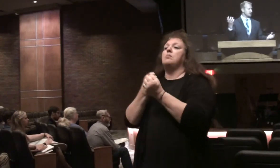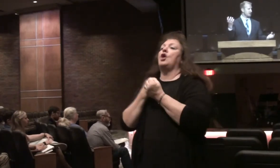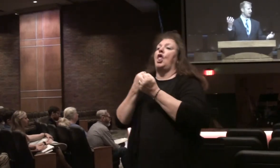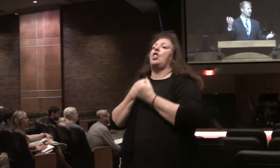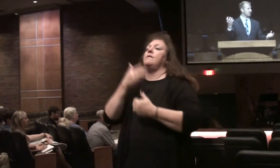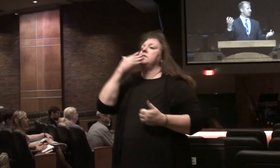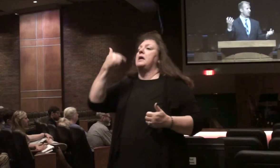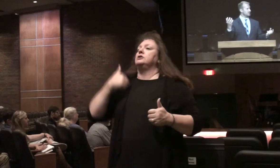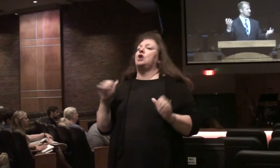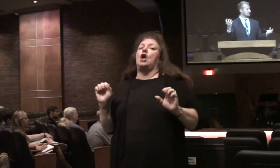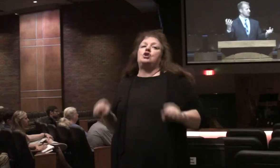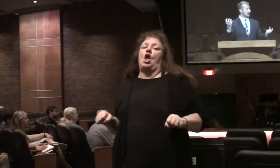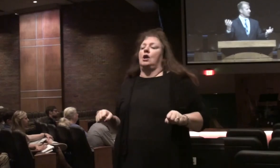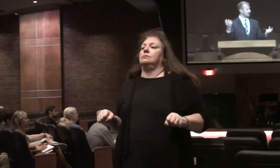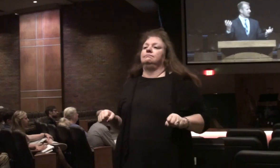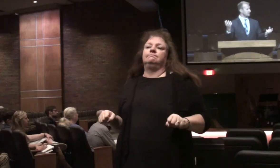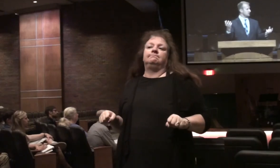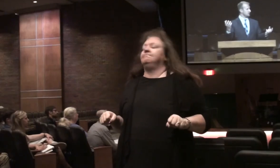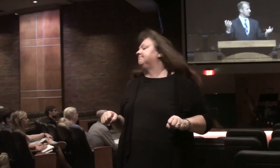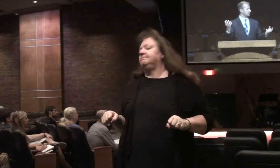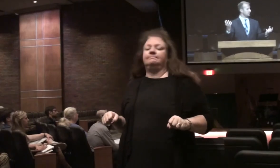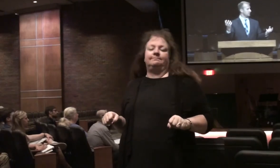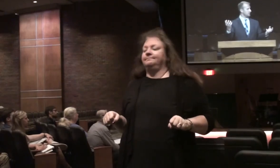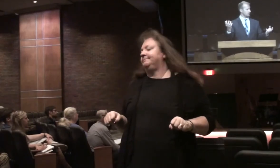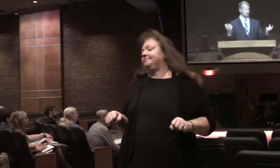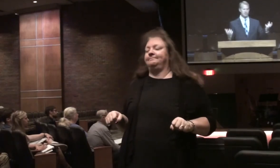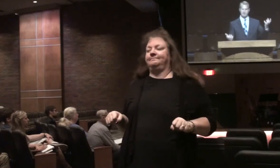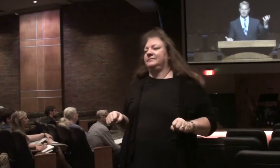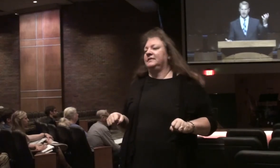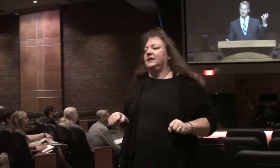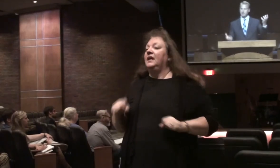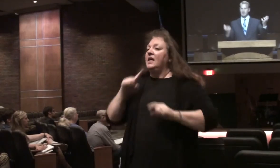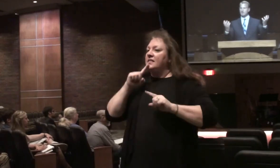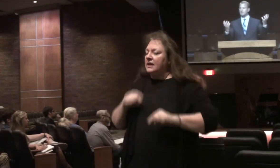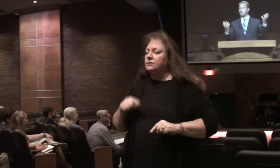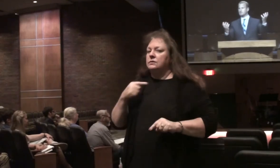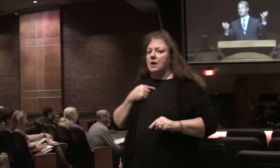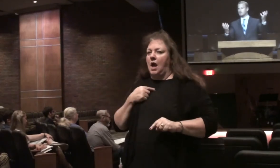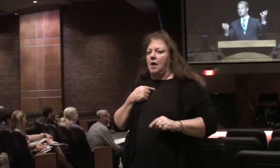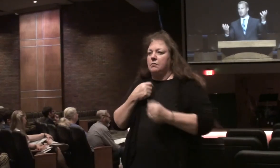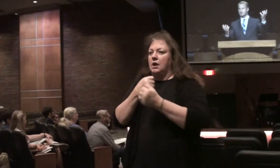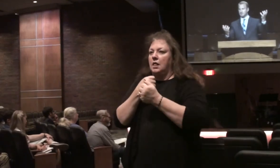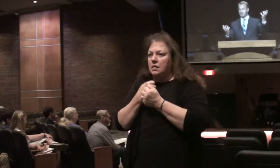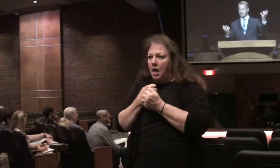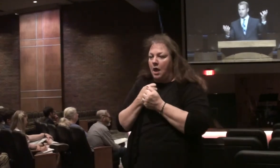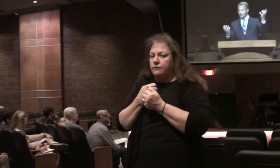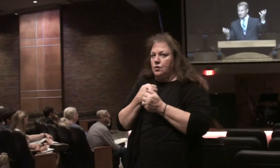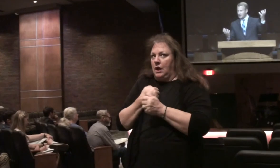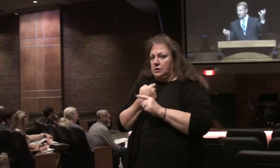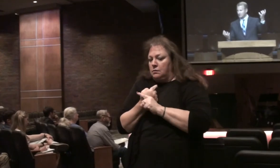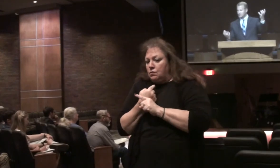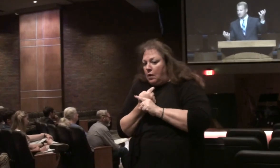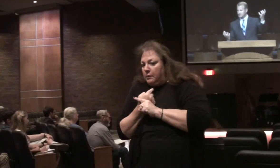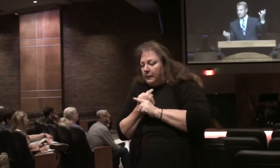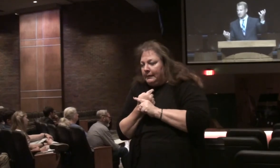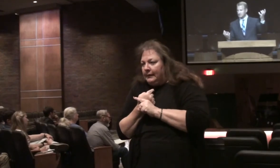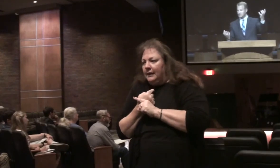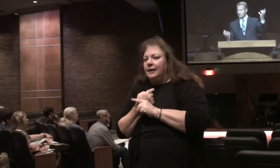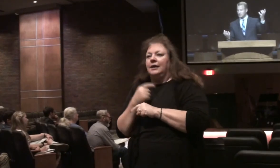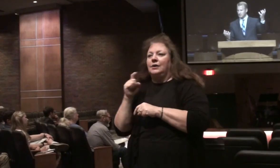the best I can. That's not the gospel. The solution isn't, I'm going to try to love others as I should, if you're not saved